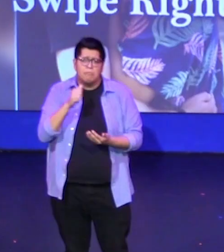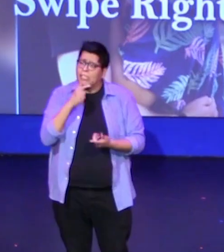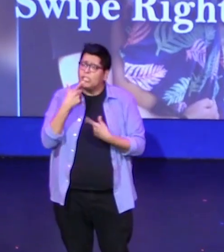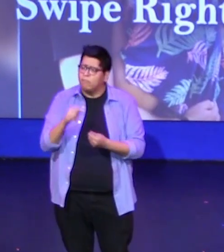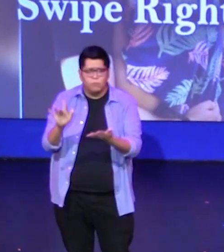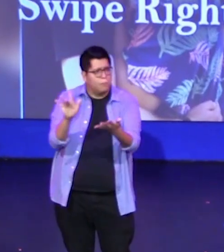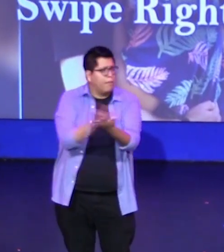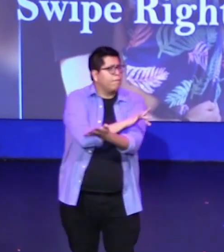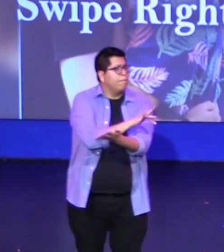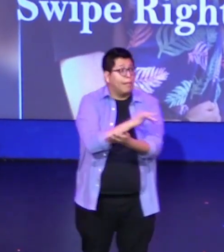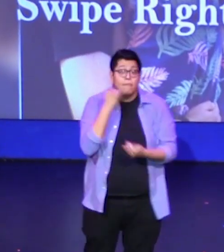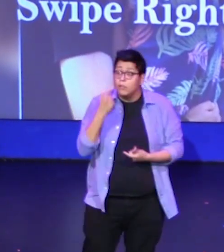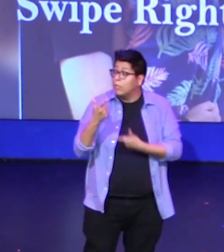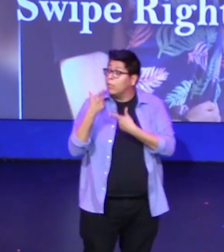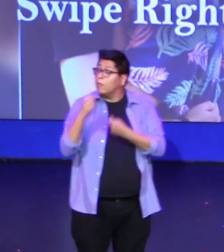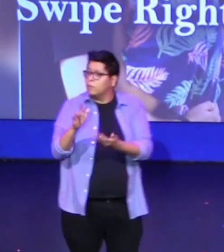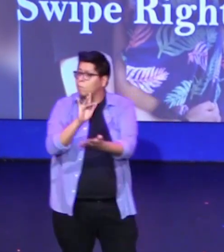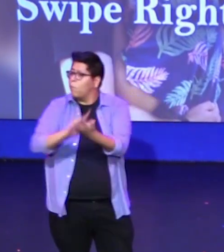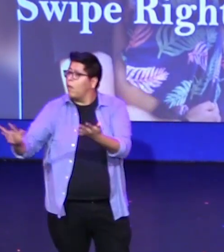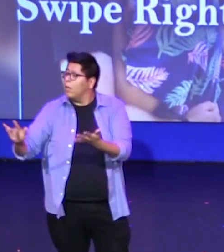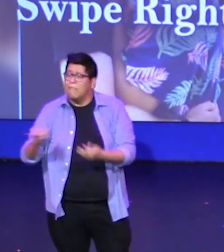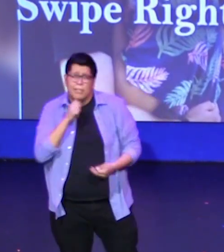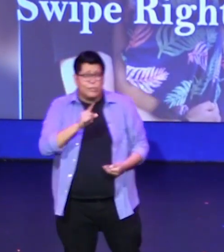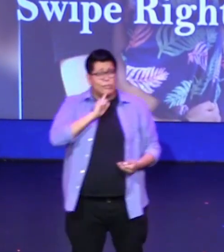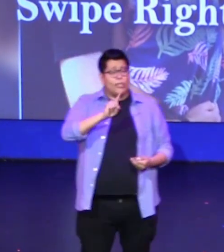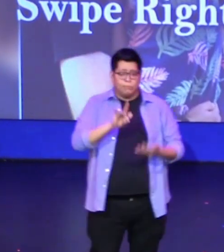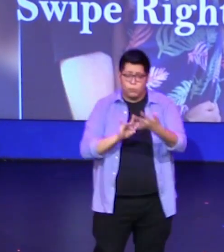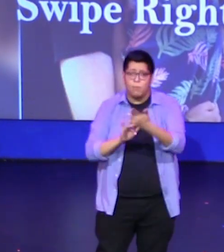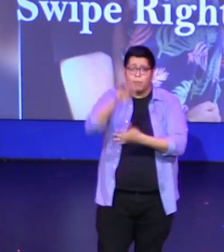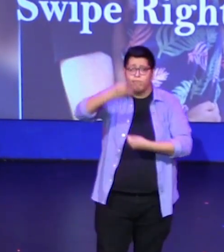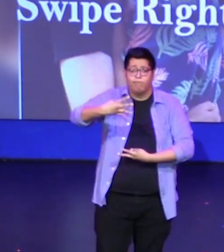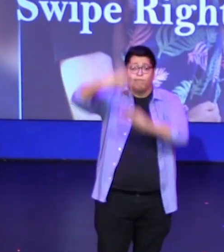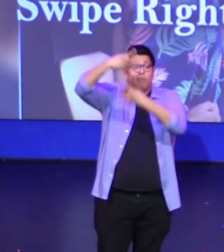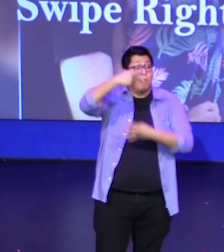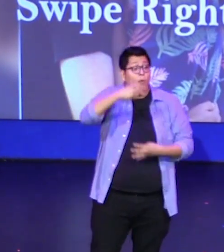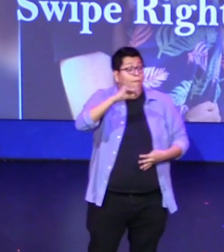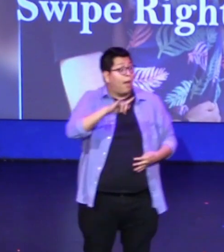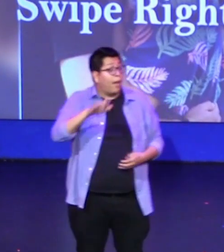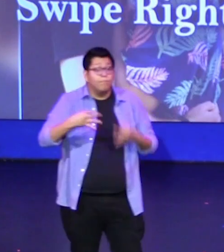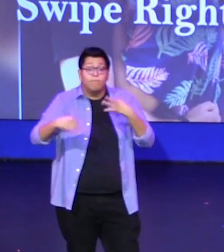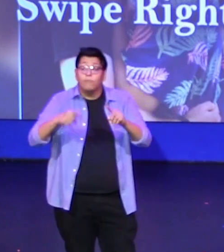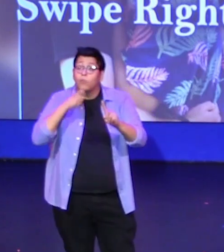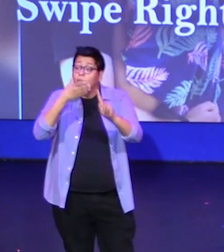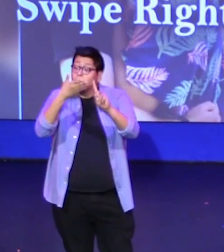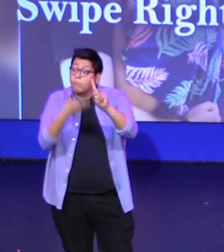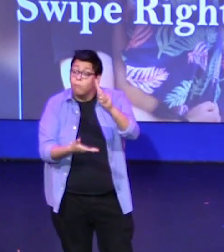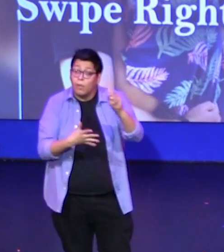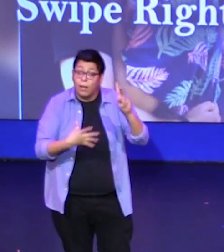So say, for example, if you're not interested in a person, you could swipe left. If you are, you can swipe right. And if you want to look at their profile,